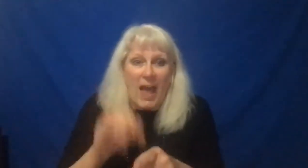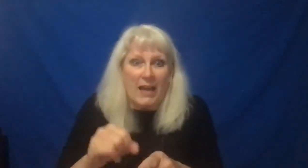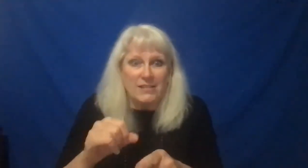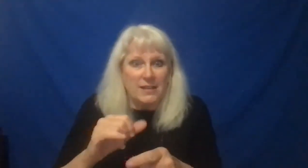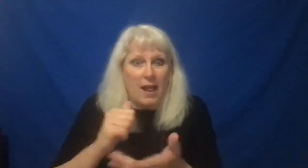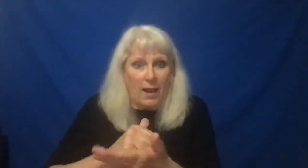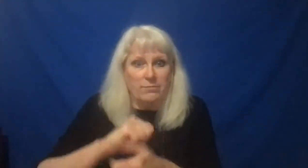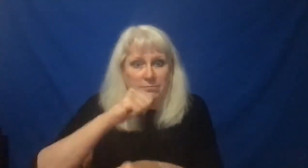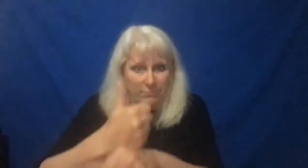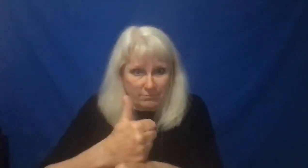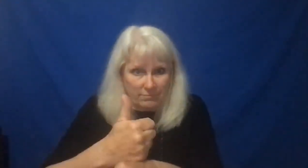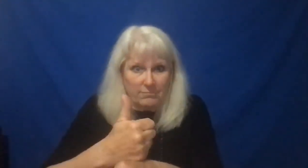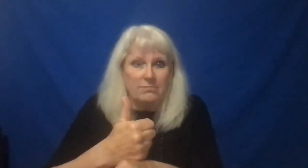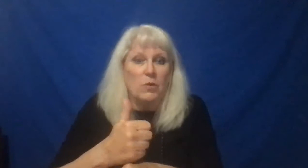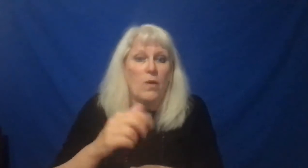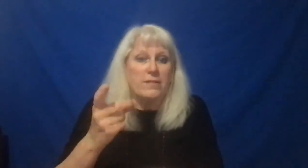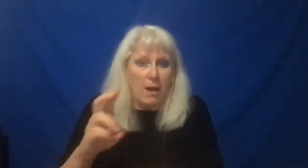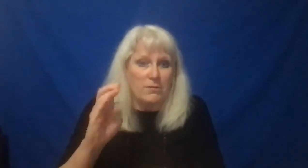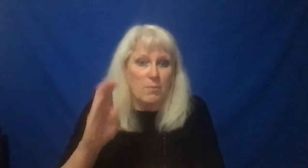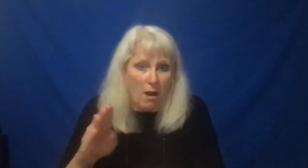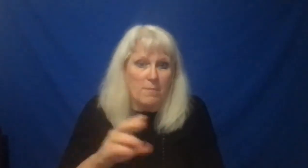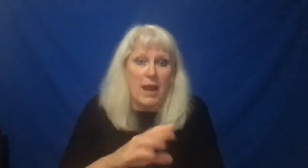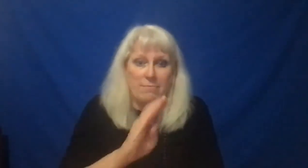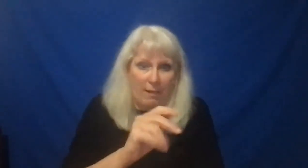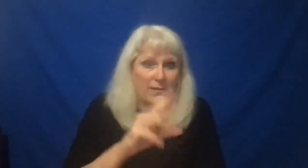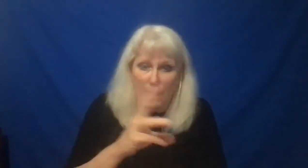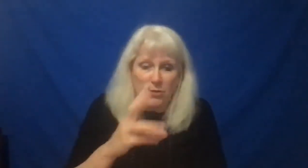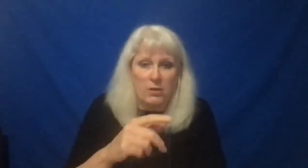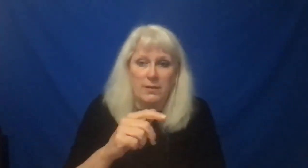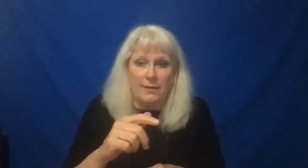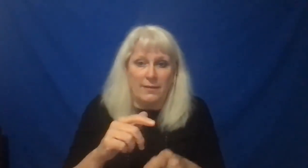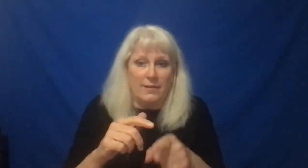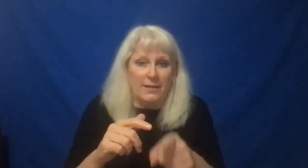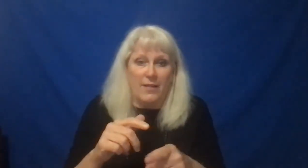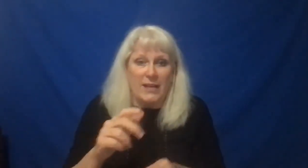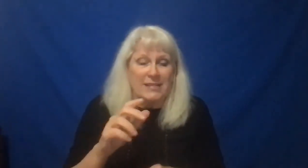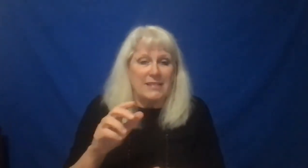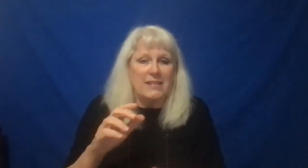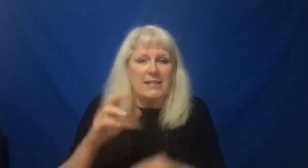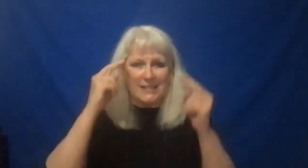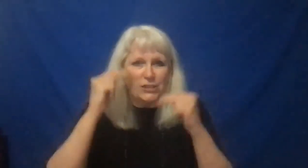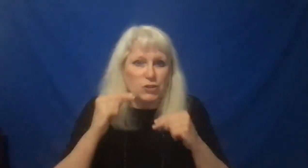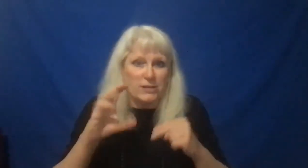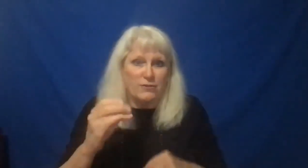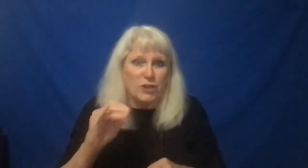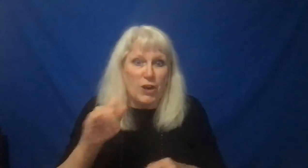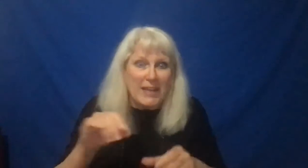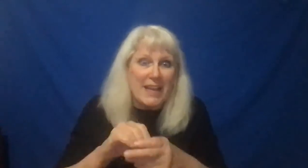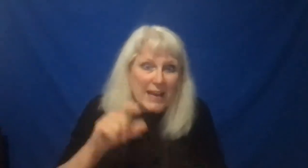Ignatia started at St. Thomas Hospital and the Sisters of Charity St. Thomas Hospital in Akron, Ohio. She